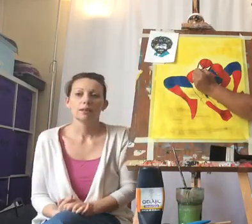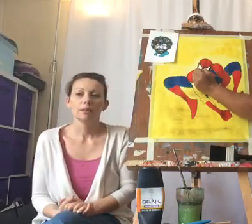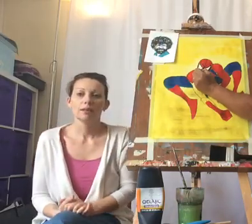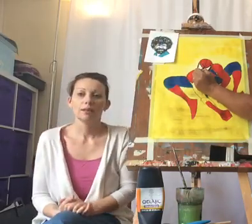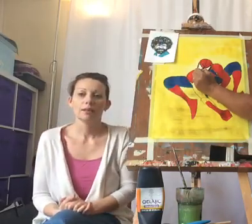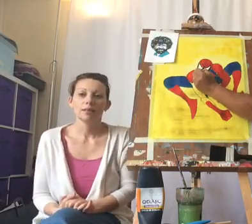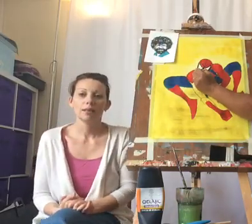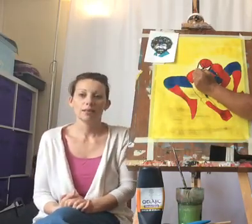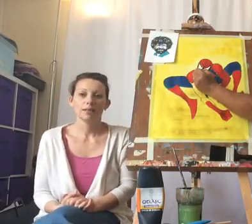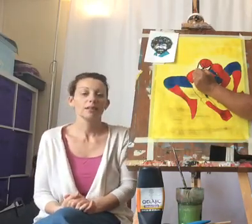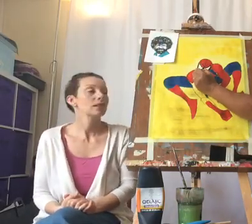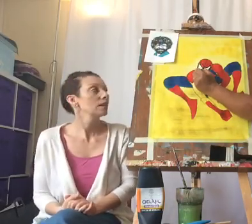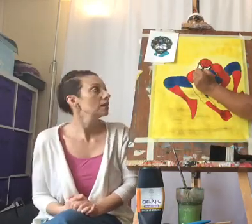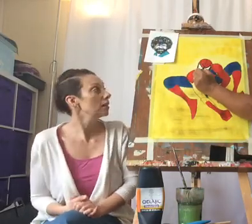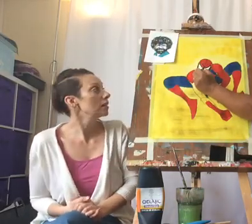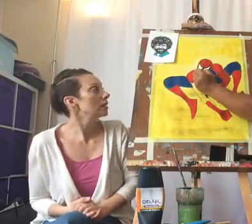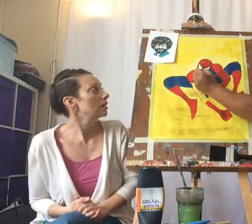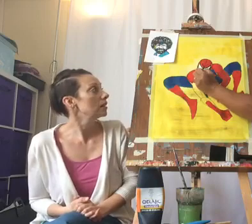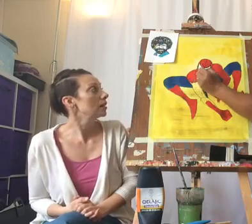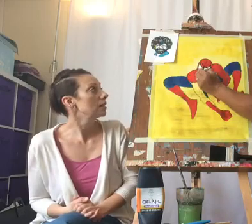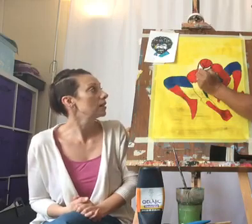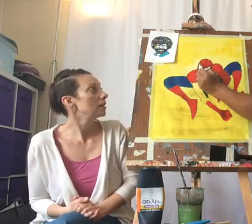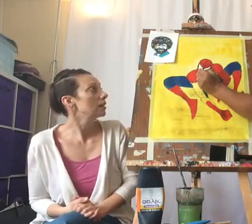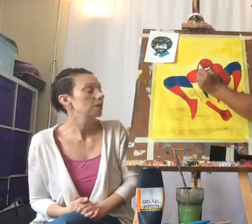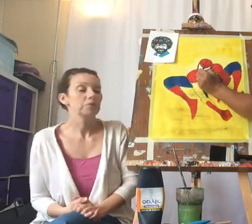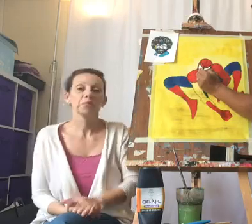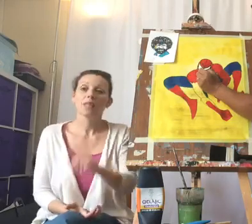from the lines, you join them up, you go 1,